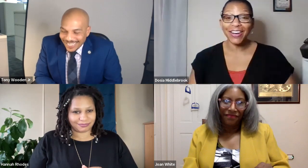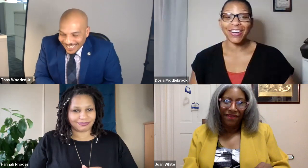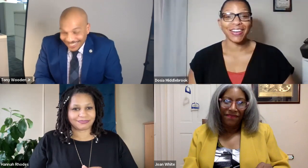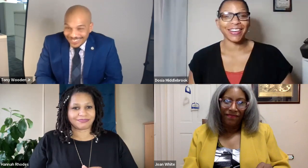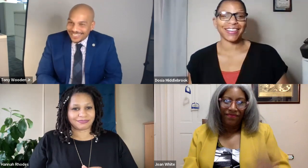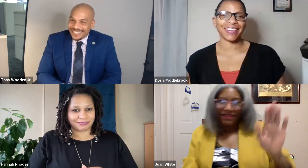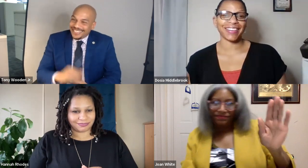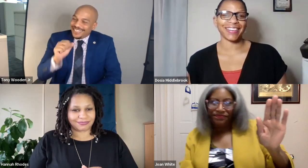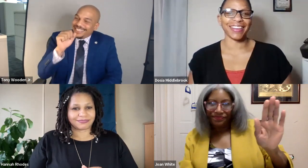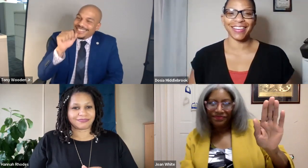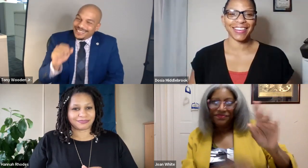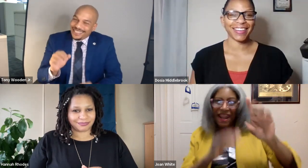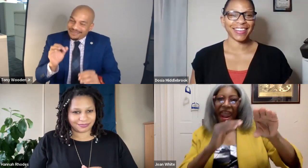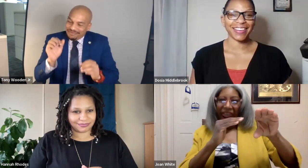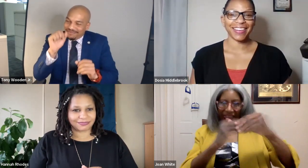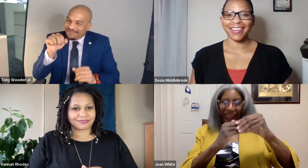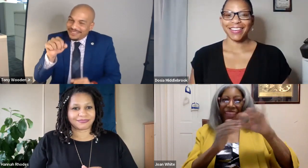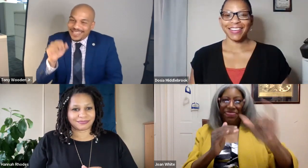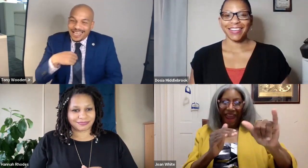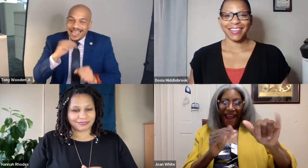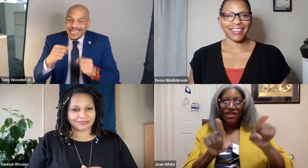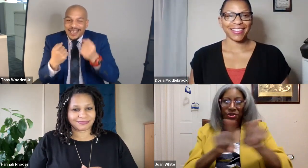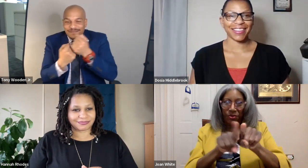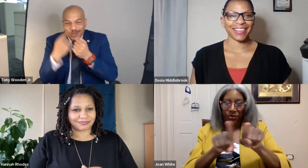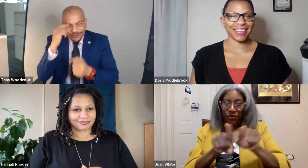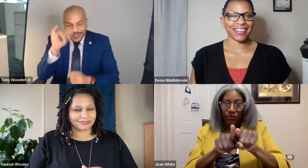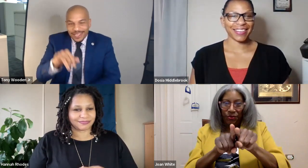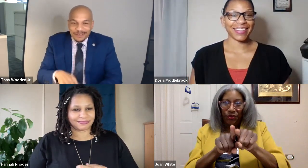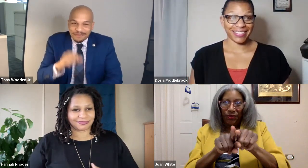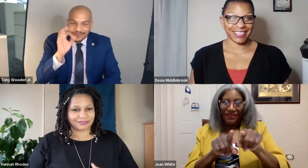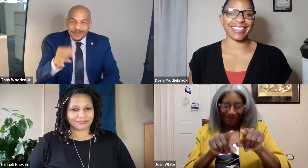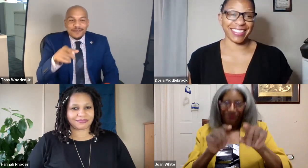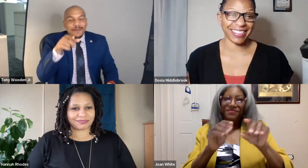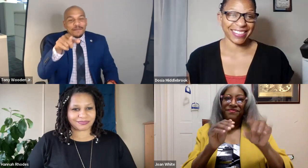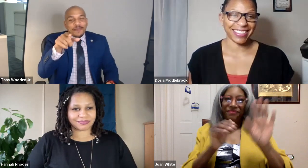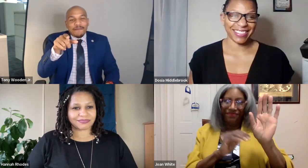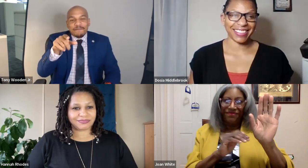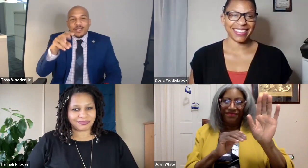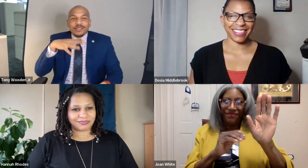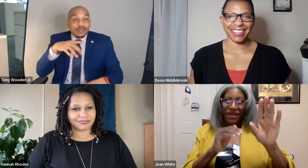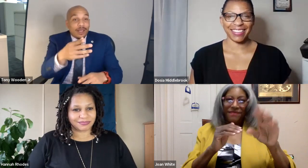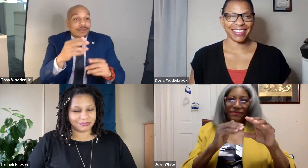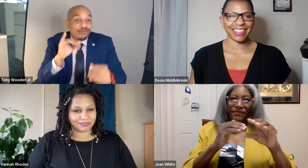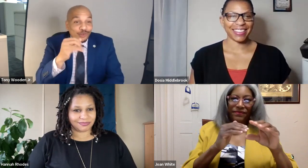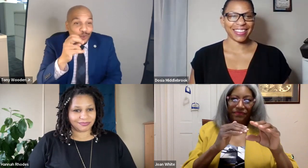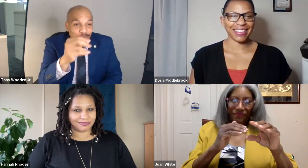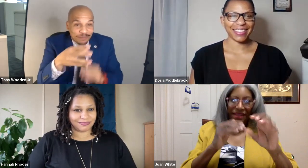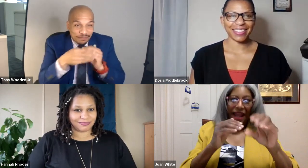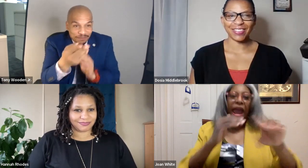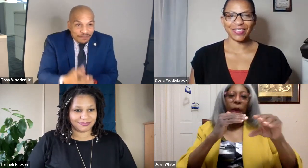was there. And Tony's like, yes, absolutely. And Joan is saying, yeah, that's true. I wanted